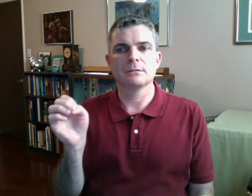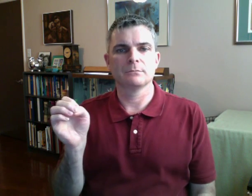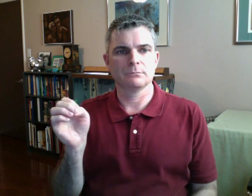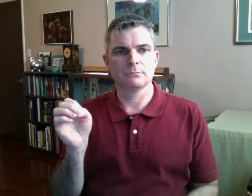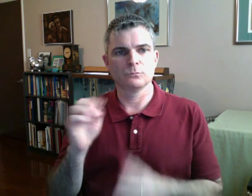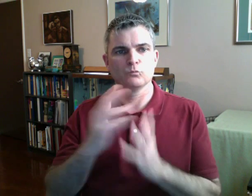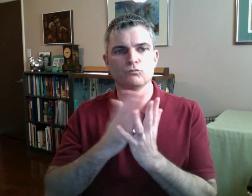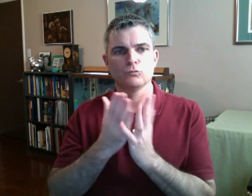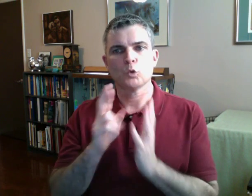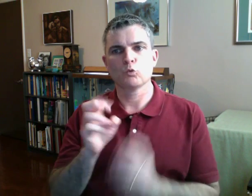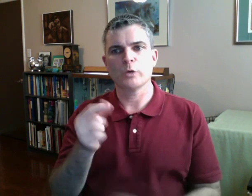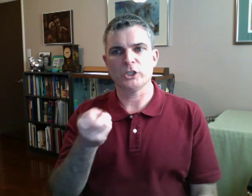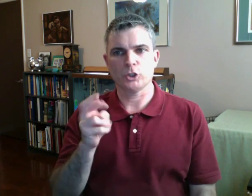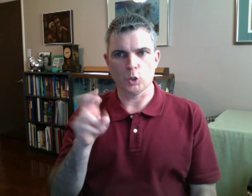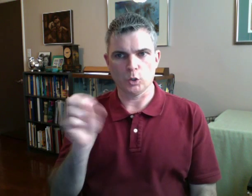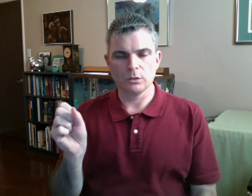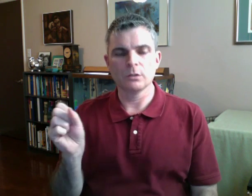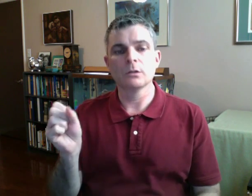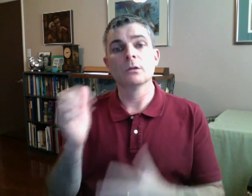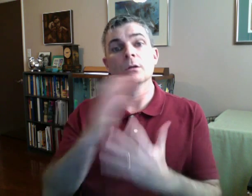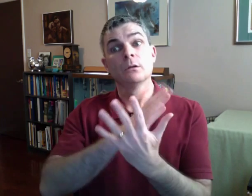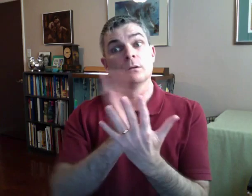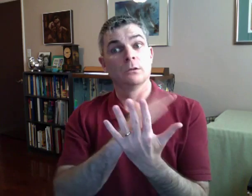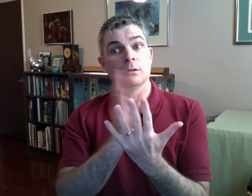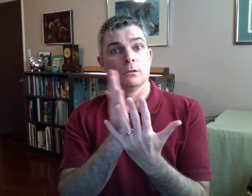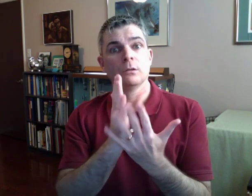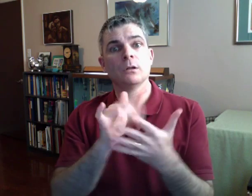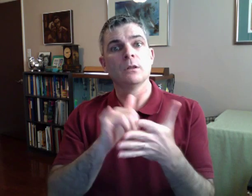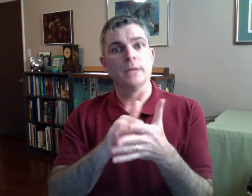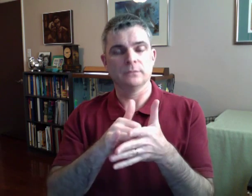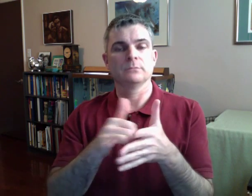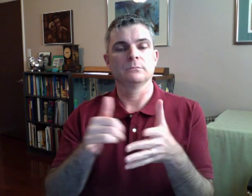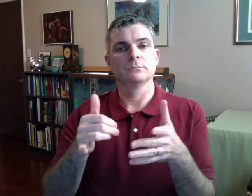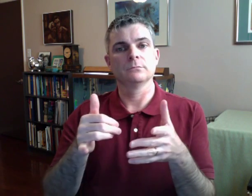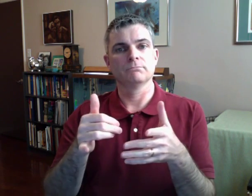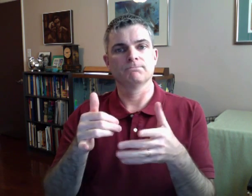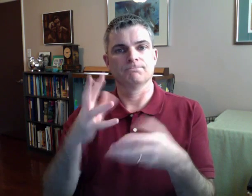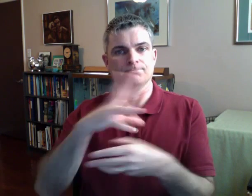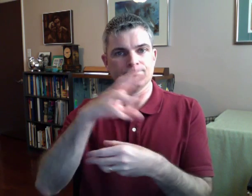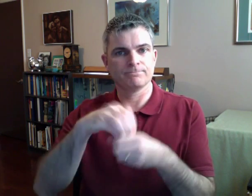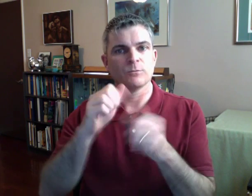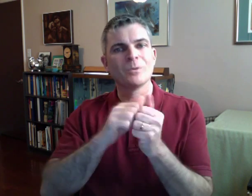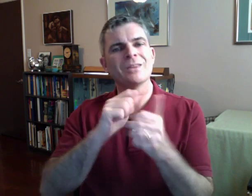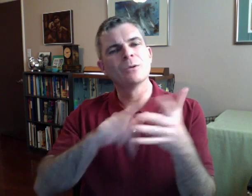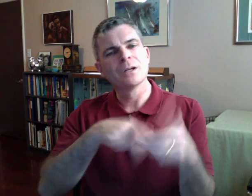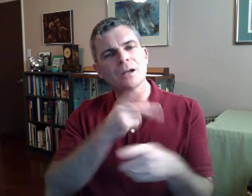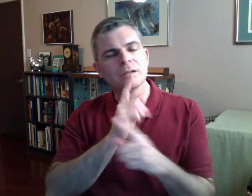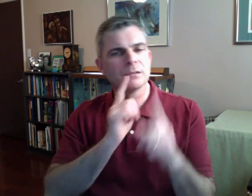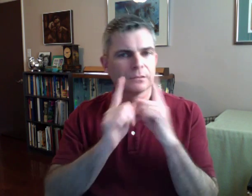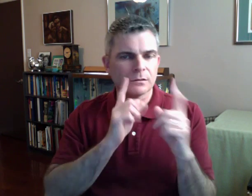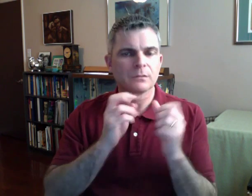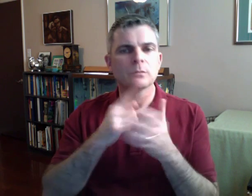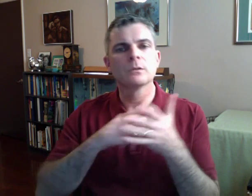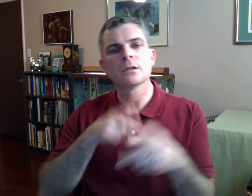These language registers govern not only the types of conversations or writings that we have, but they also influence the